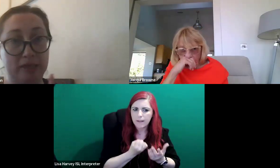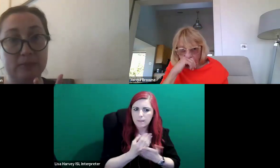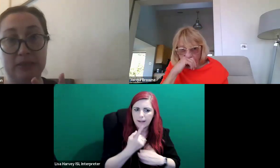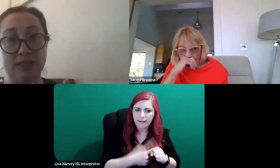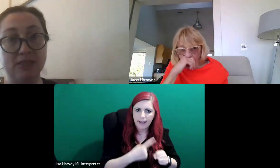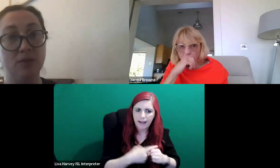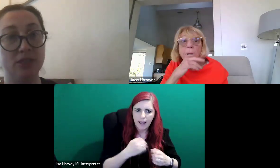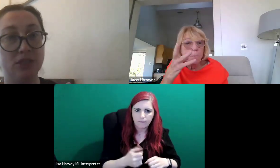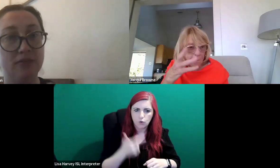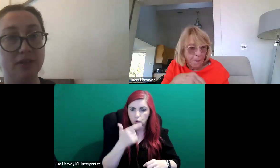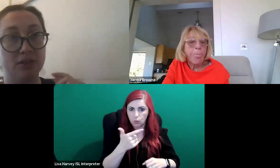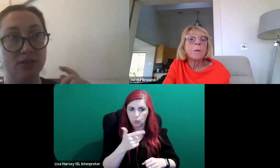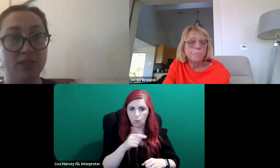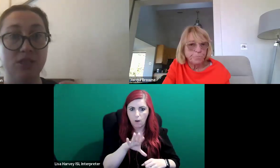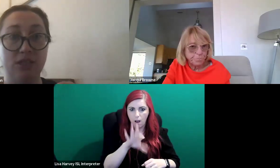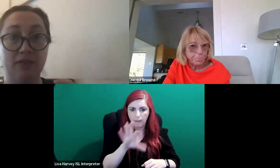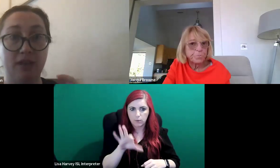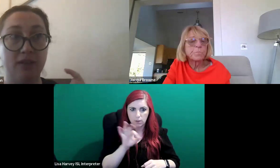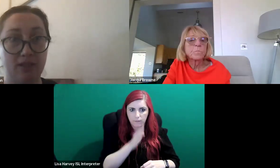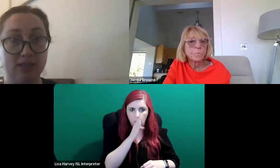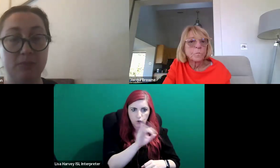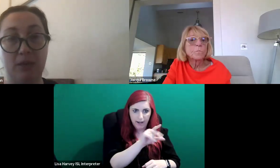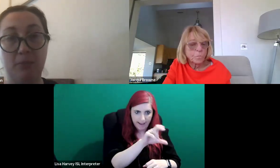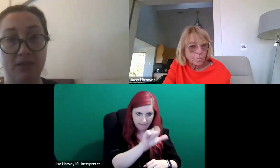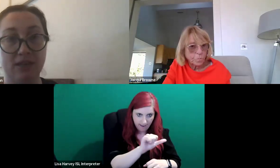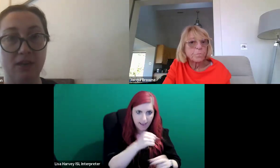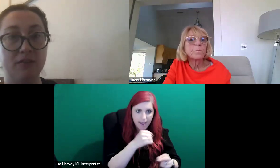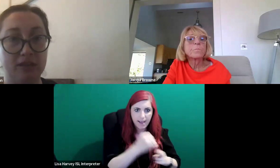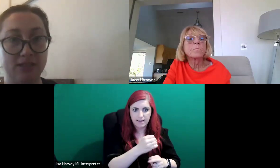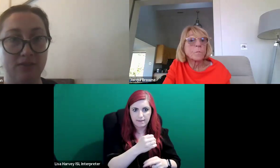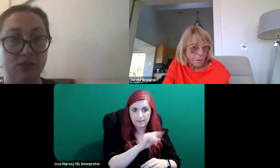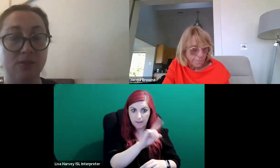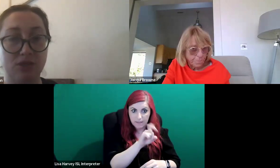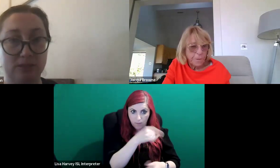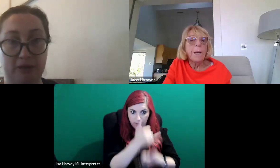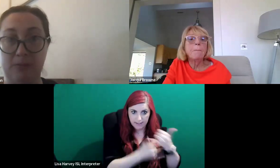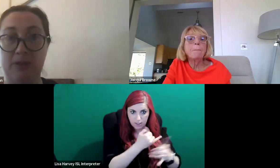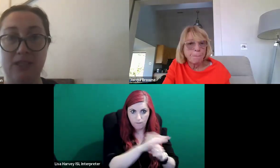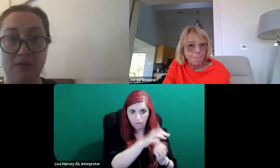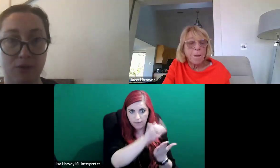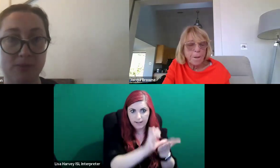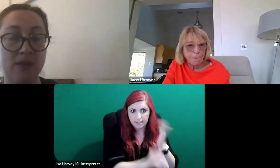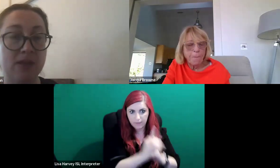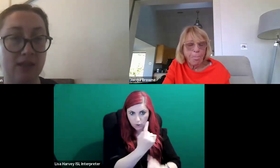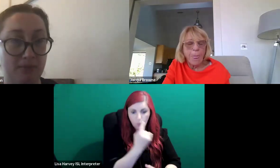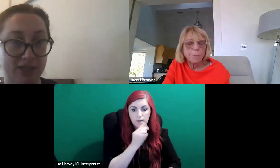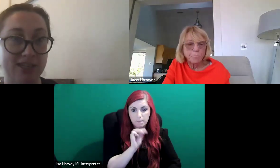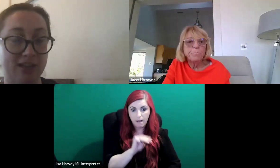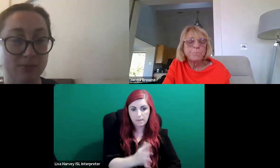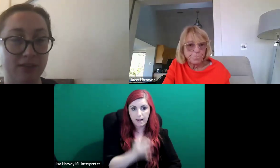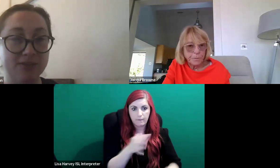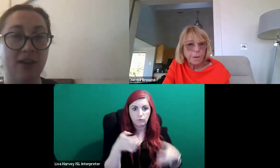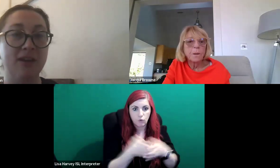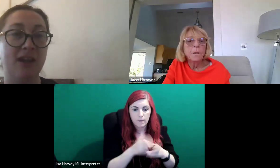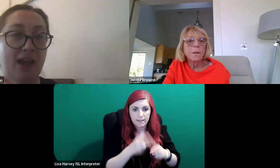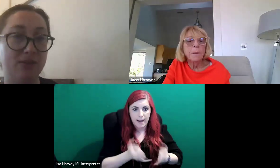there's 2 possibilities of going to Geneva. There's going to Geneva in September this year for the list of issues, which is a possibility if groups can manage to